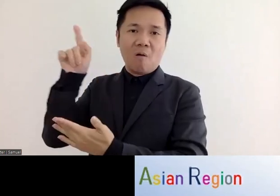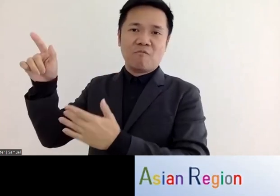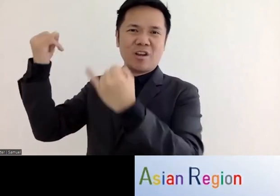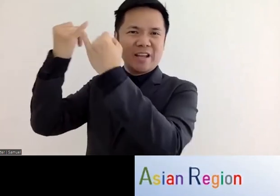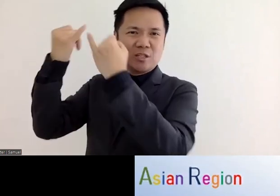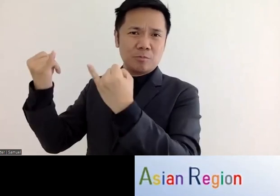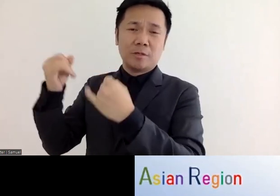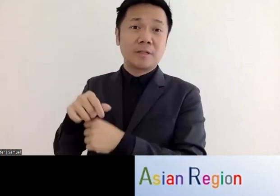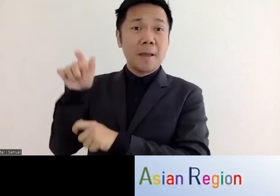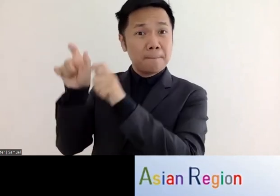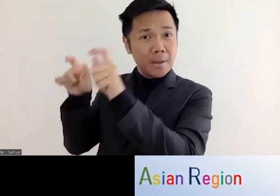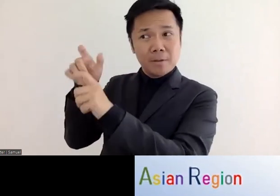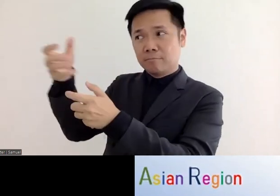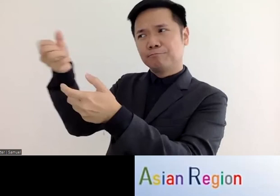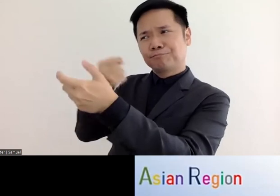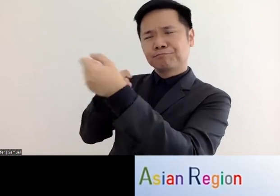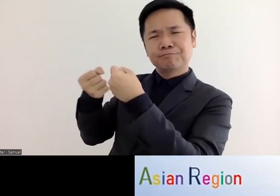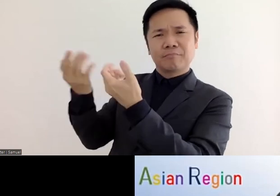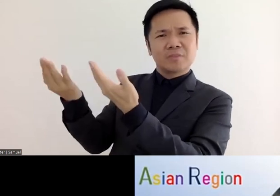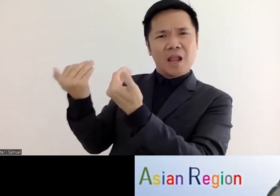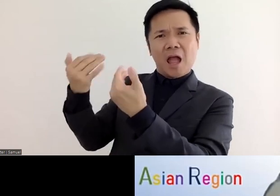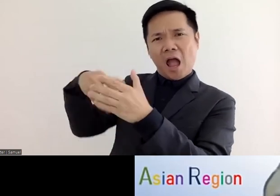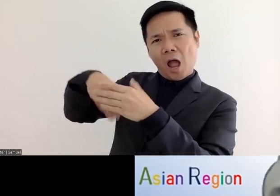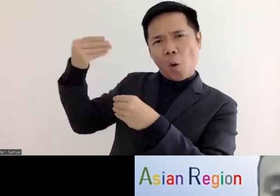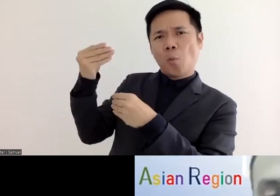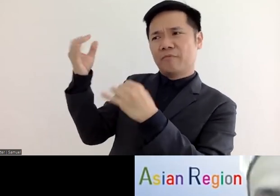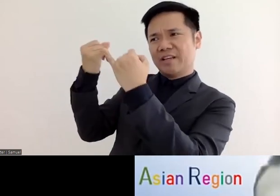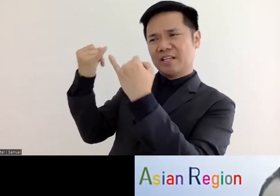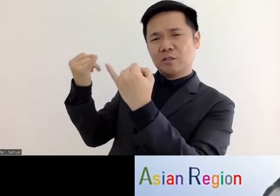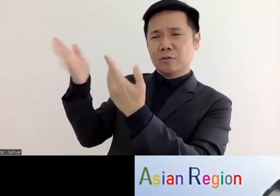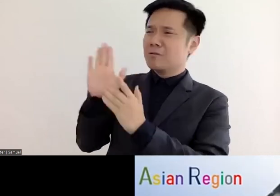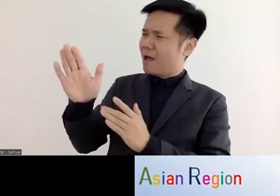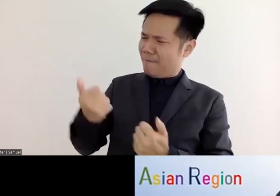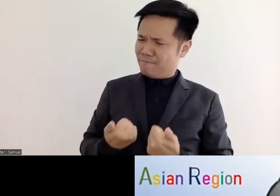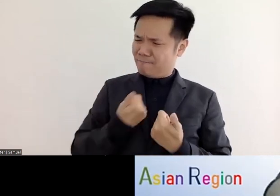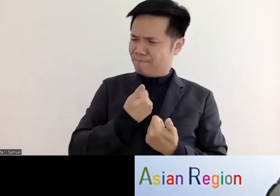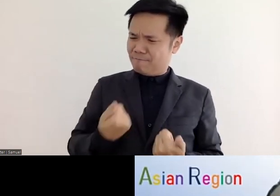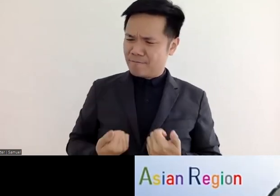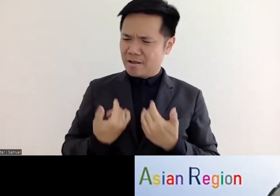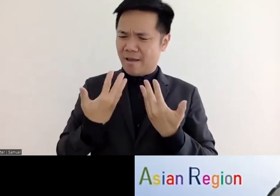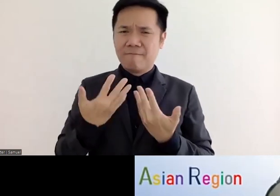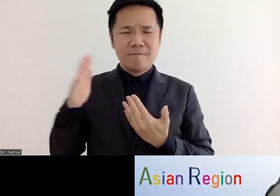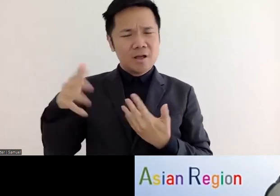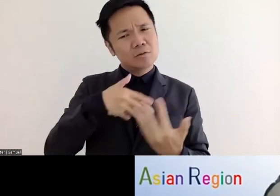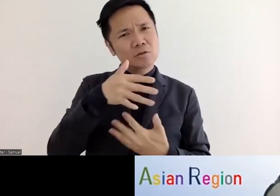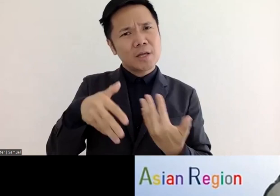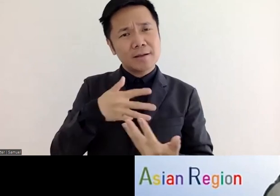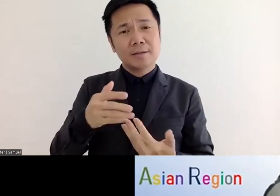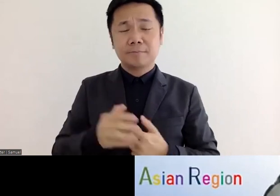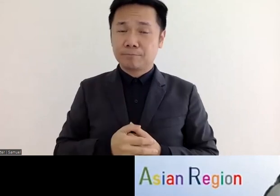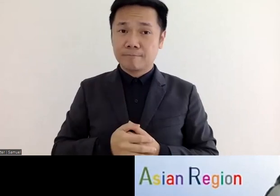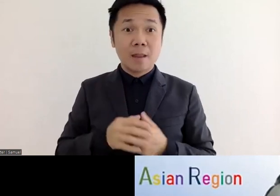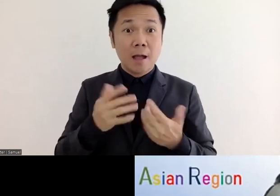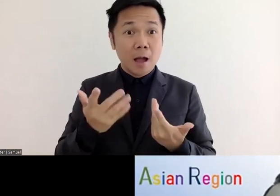person or many people with disabilities to live within in the society with